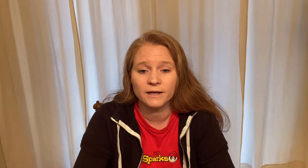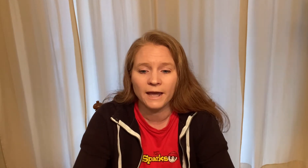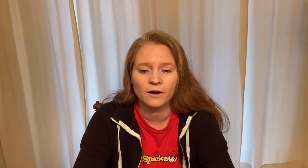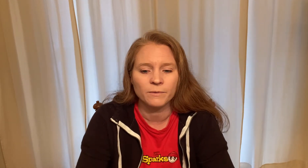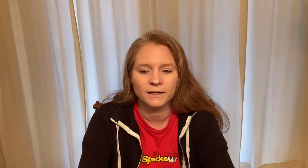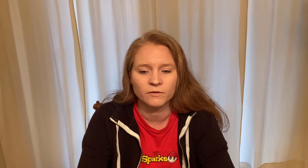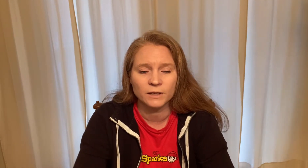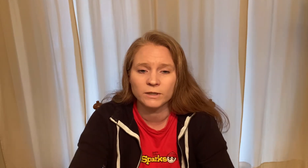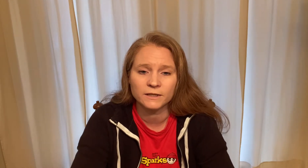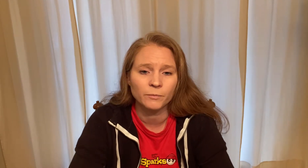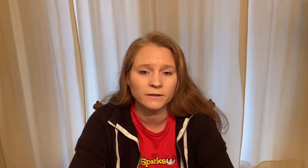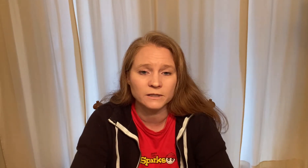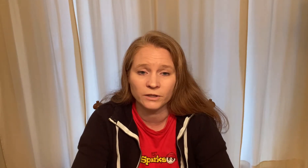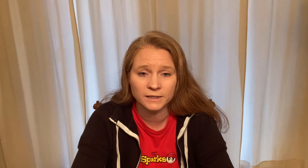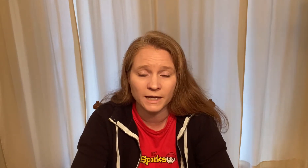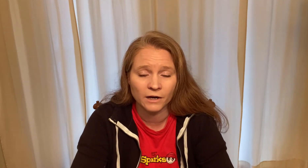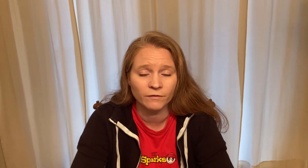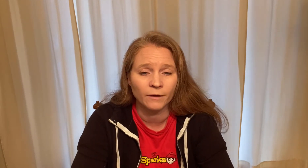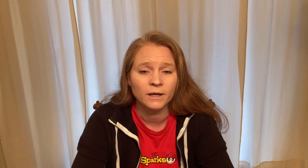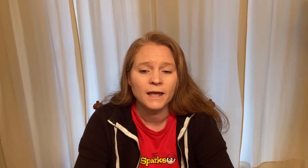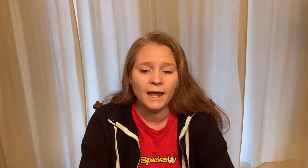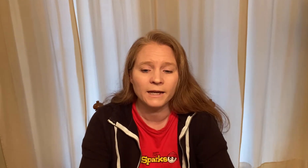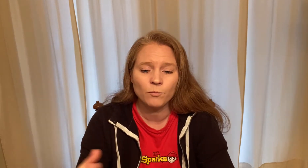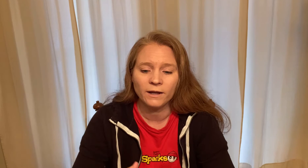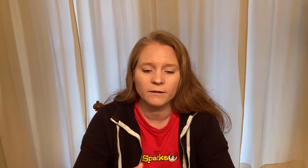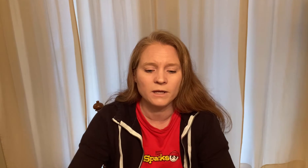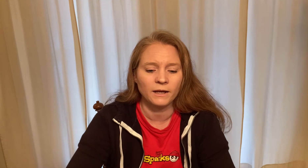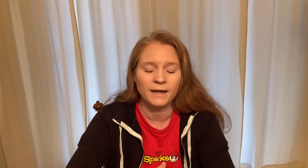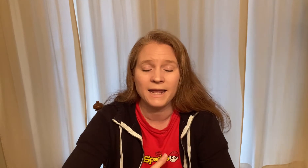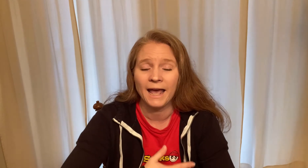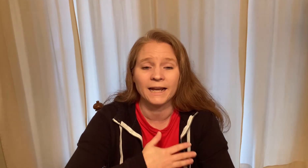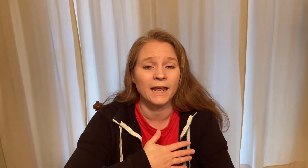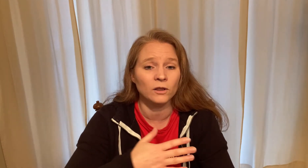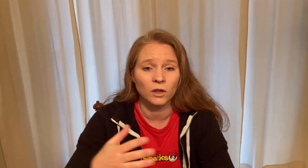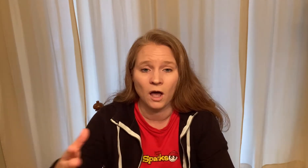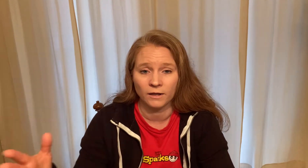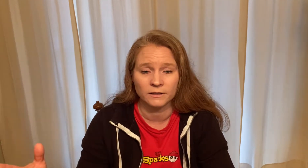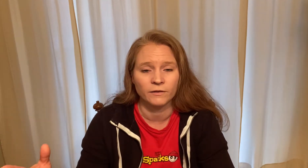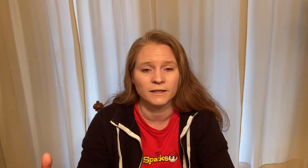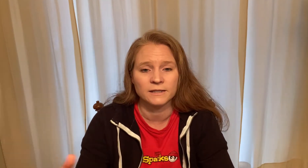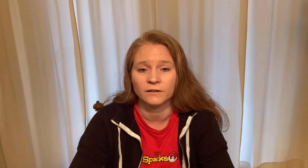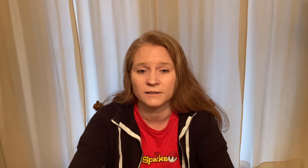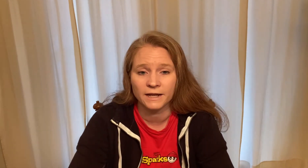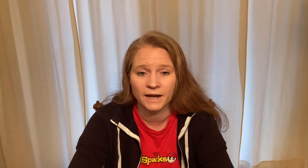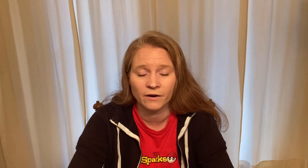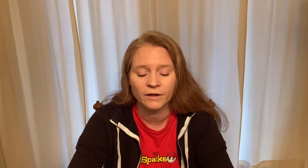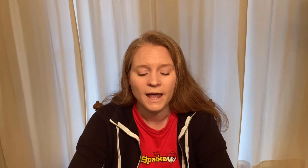care because for some reason their parents couldn't take care of them. And he brought them in, and he had a lot of kids there to take care of, and